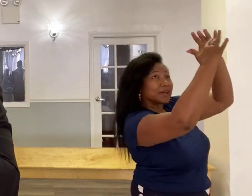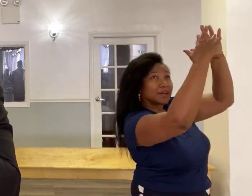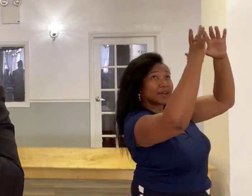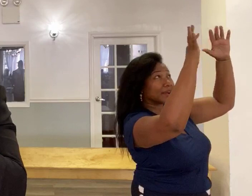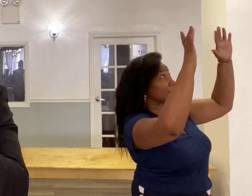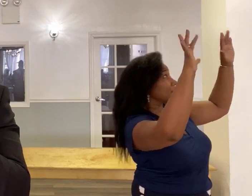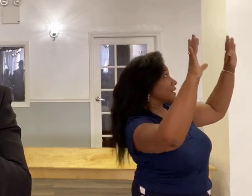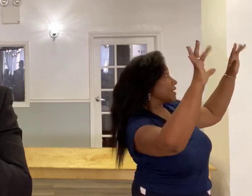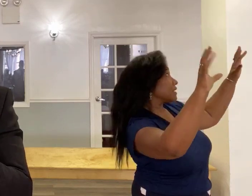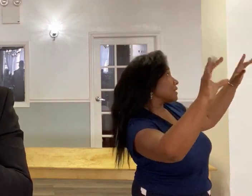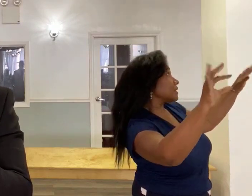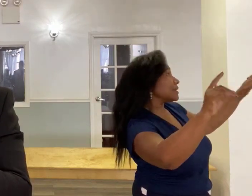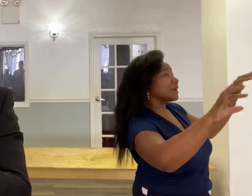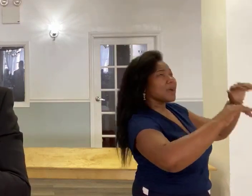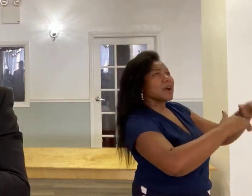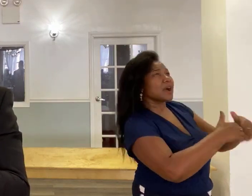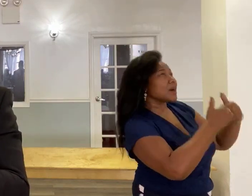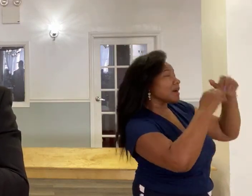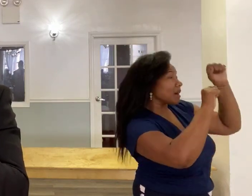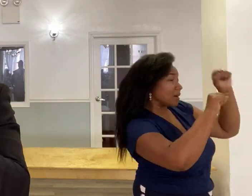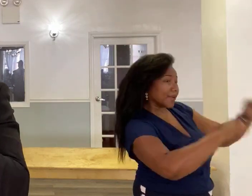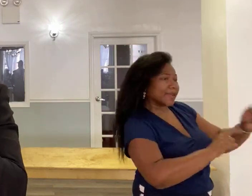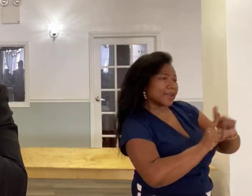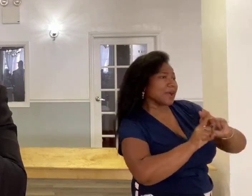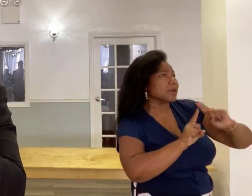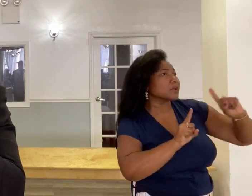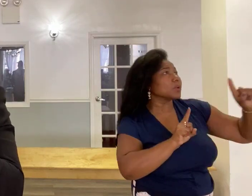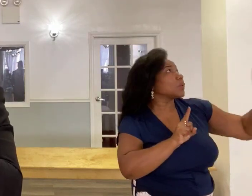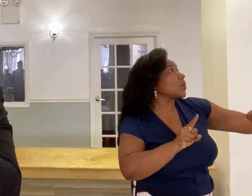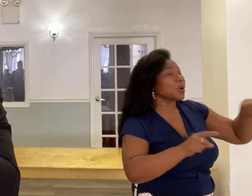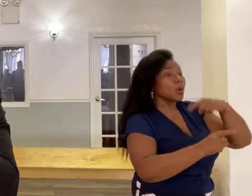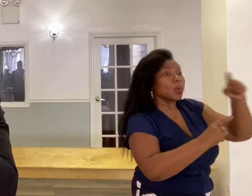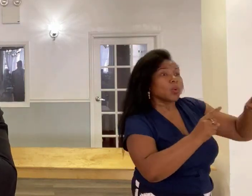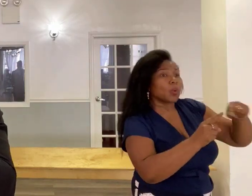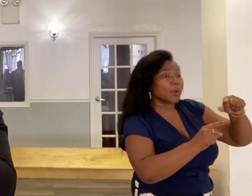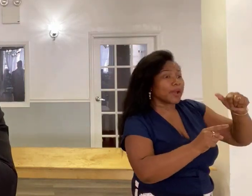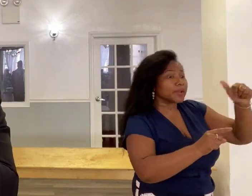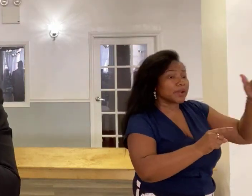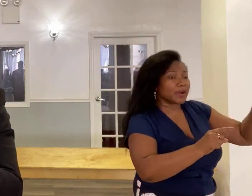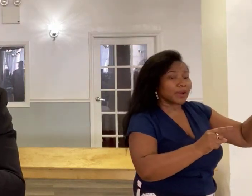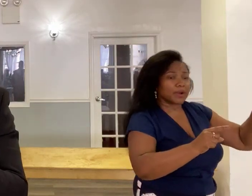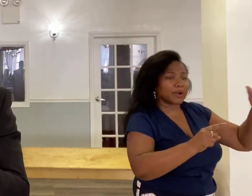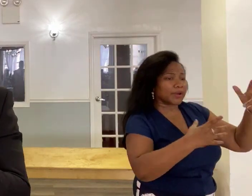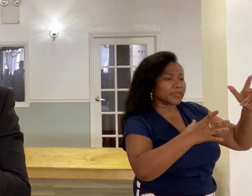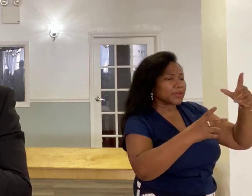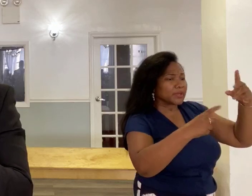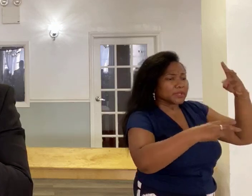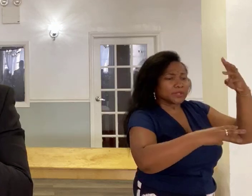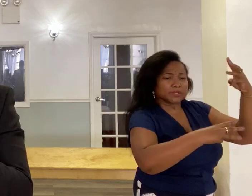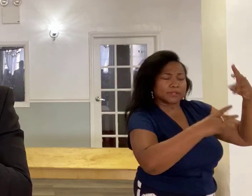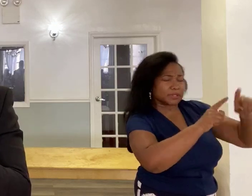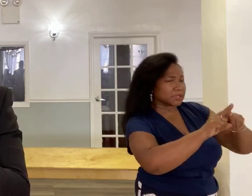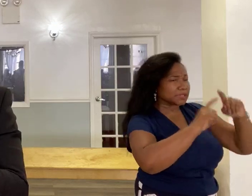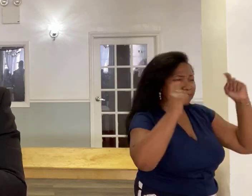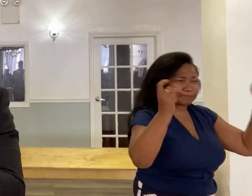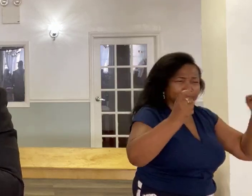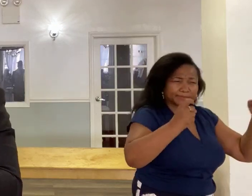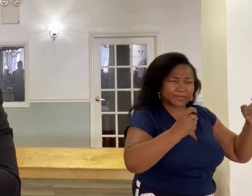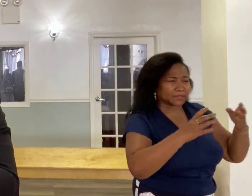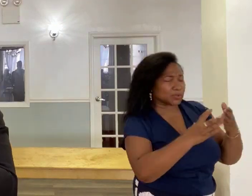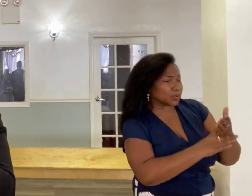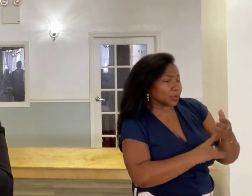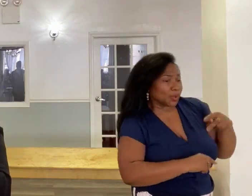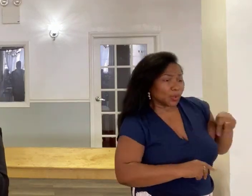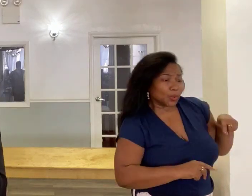shine. How could I know when others said a word or two, then walked